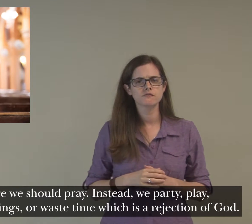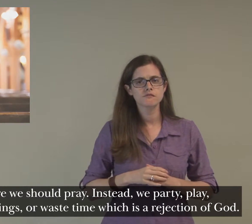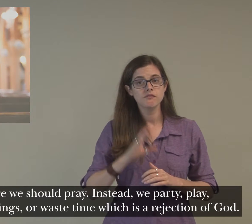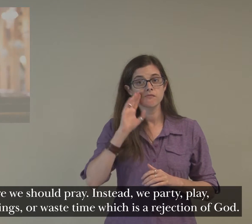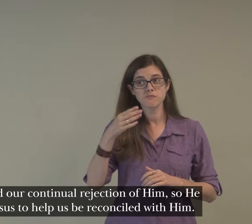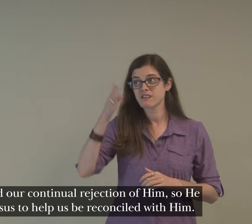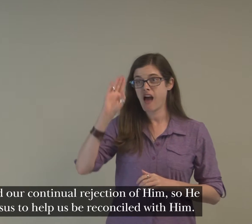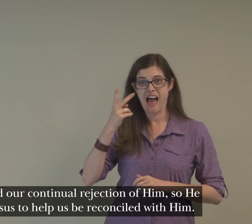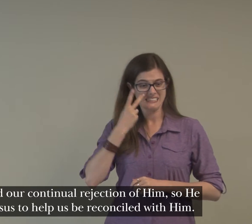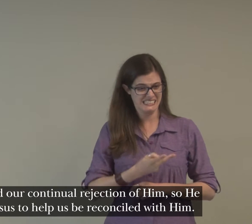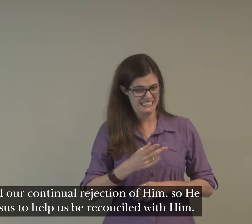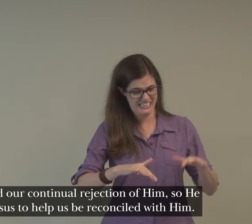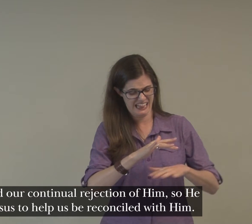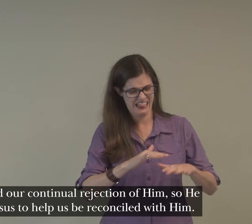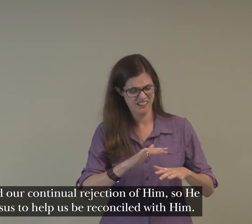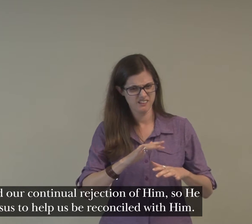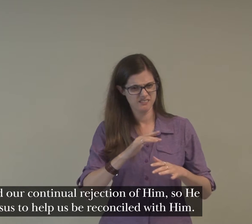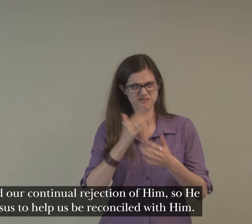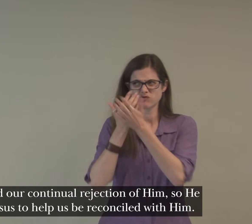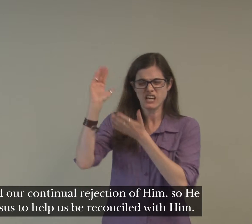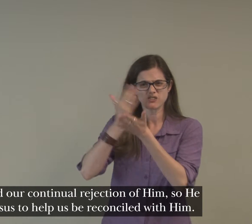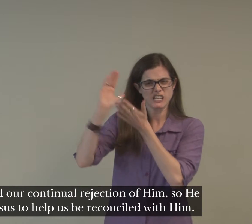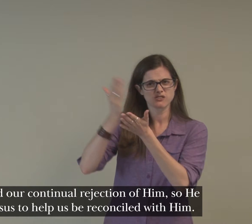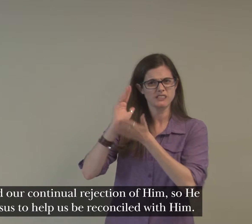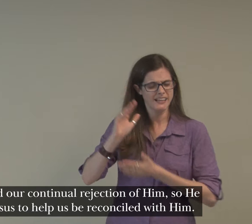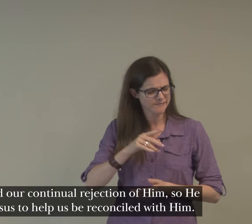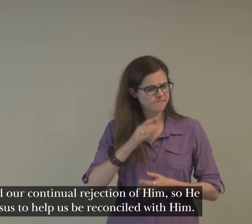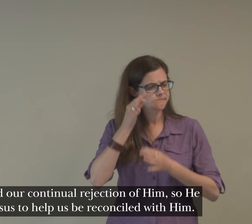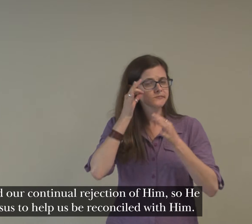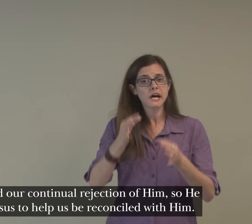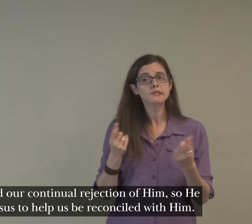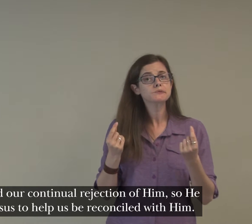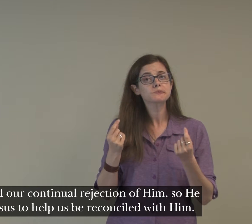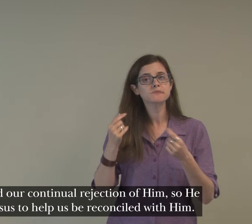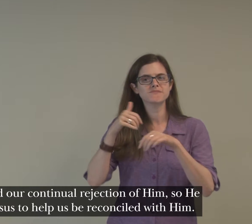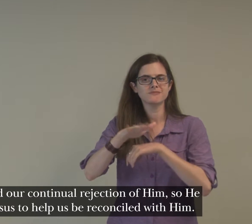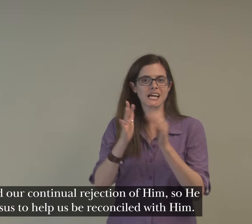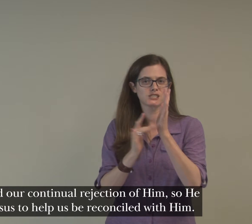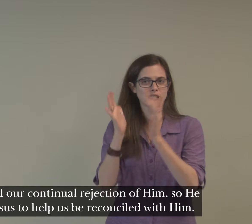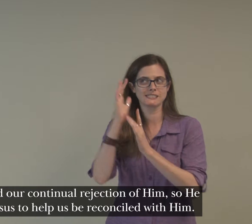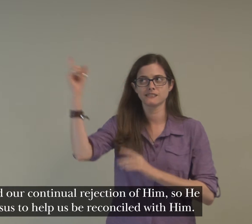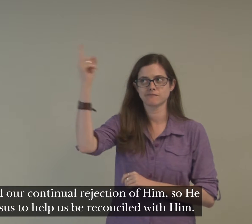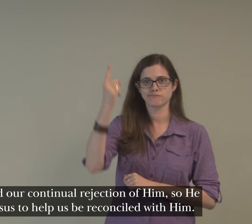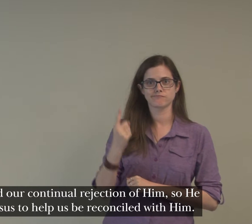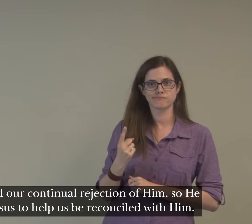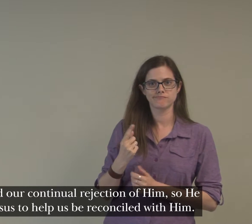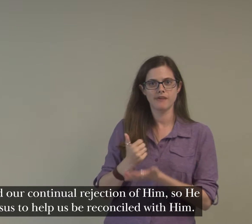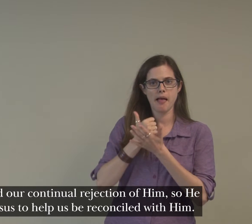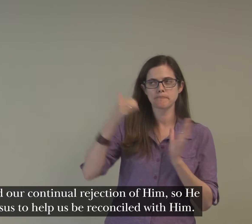God. God saw all this and our continual rejection of Him, so He decided to send Jesus to help us be reconciled with